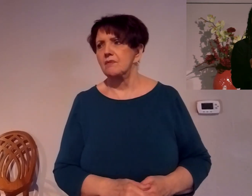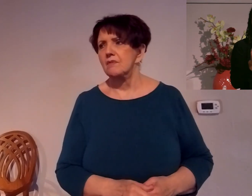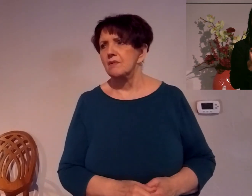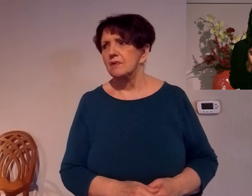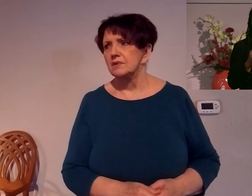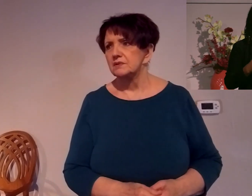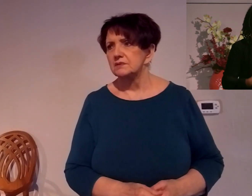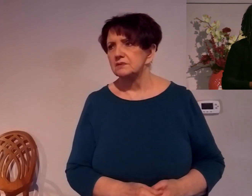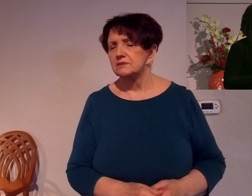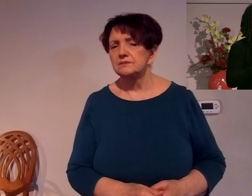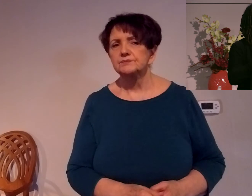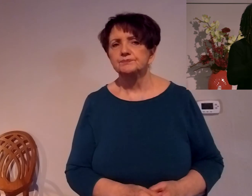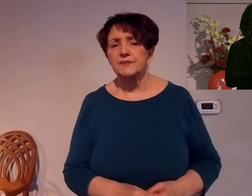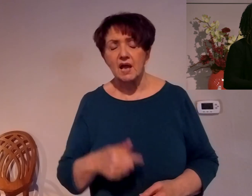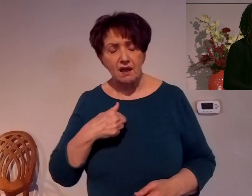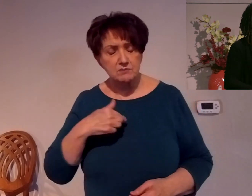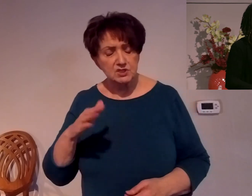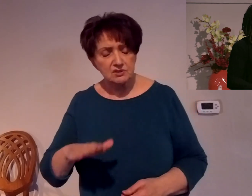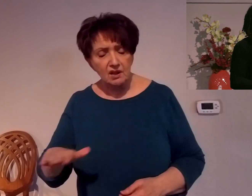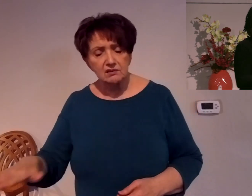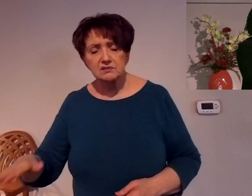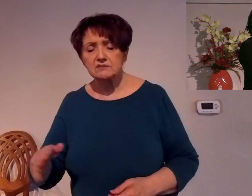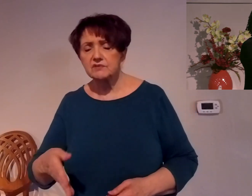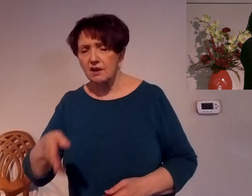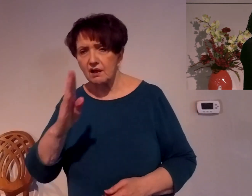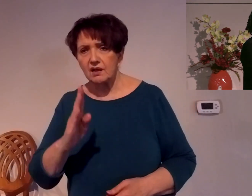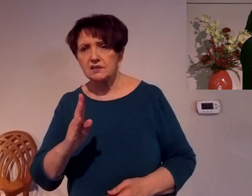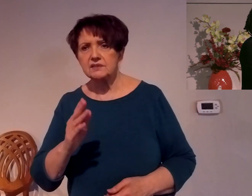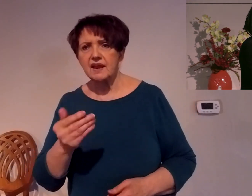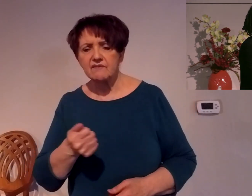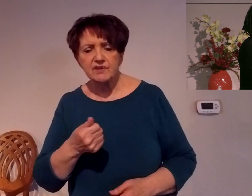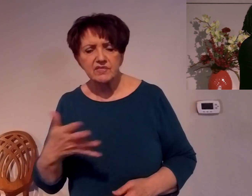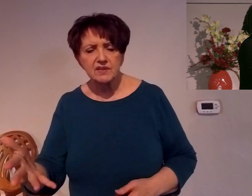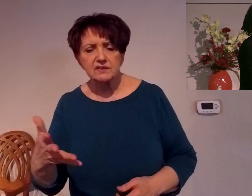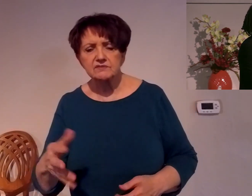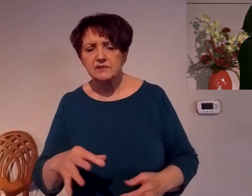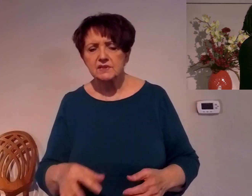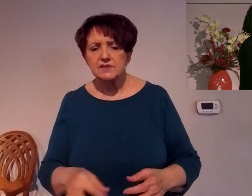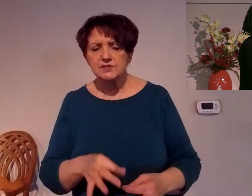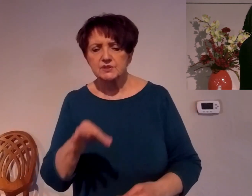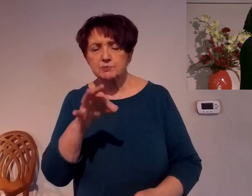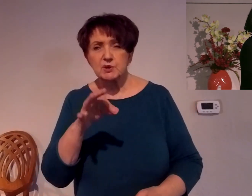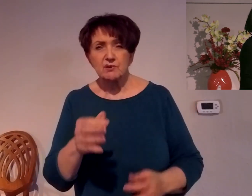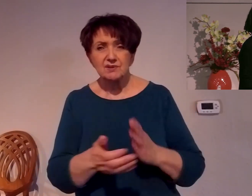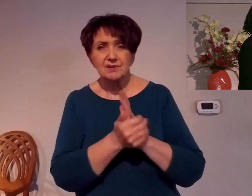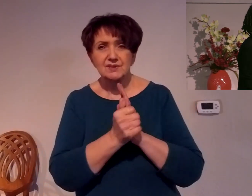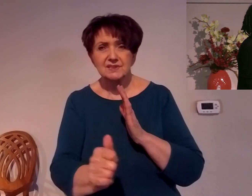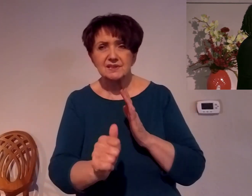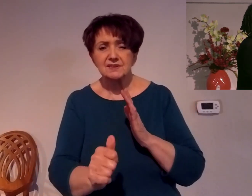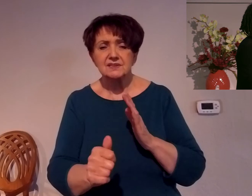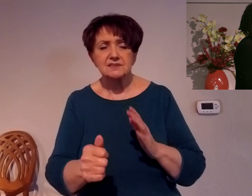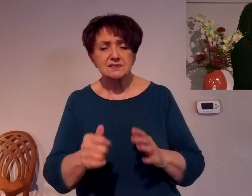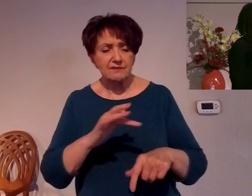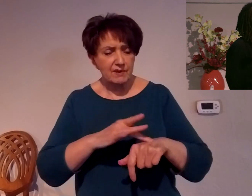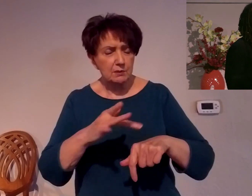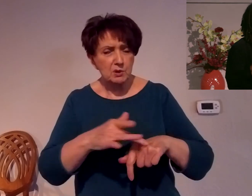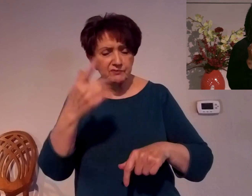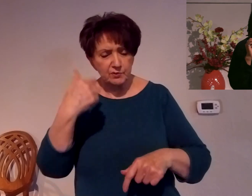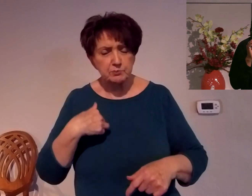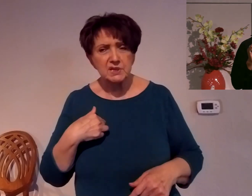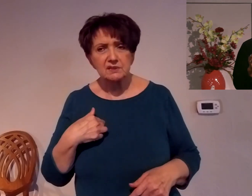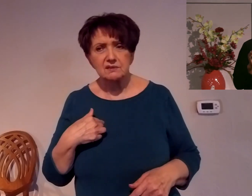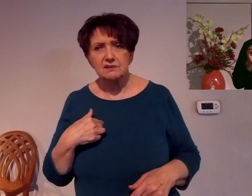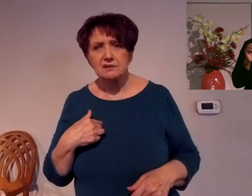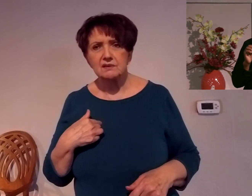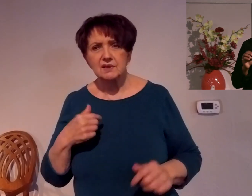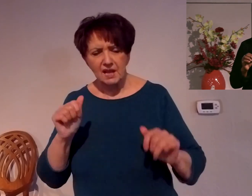The truth is, I am a child of God, and every attribute of spirit is within me and is available to me, and I